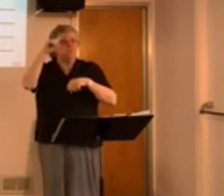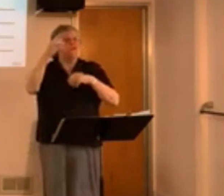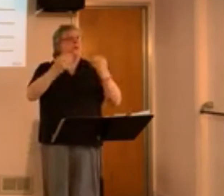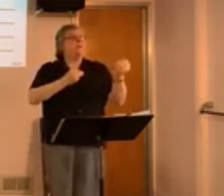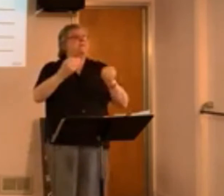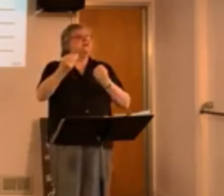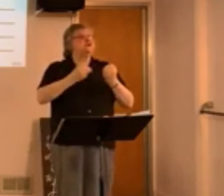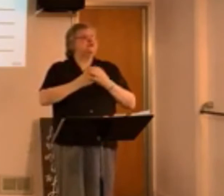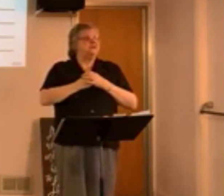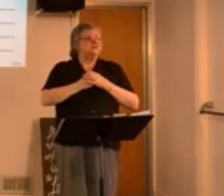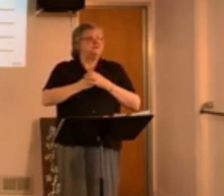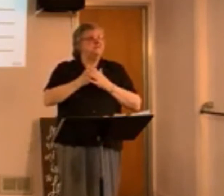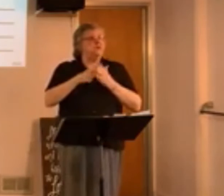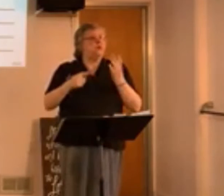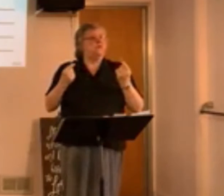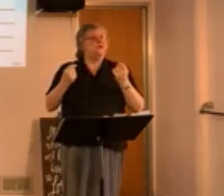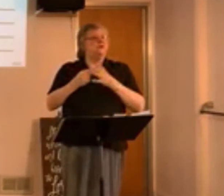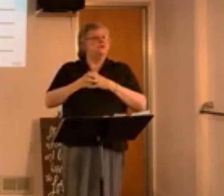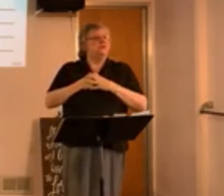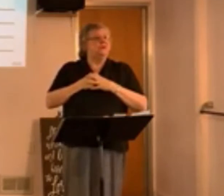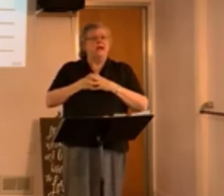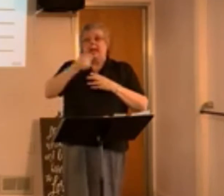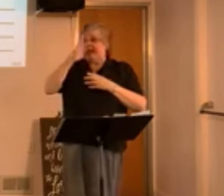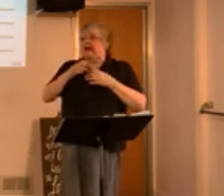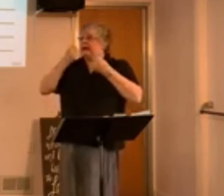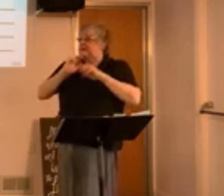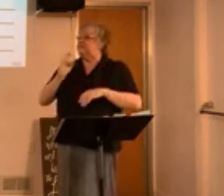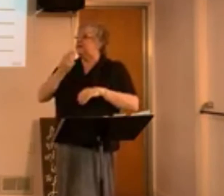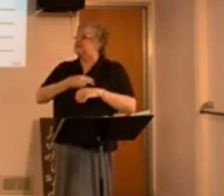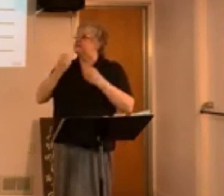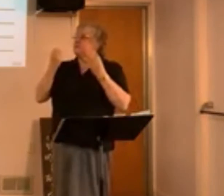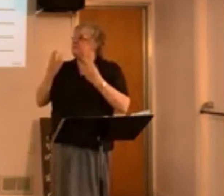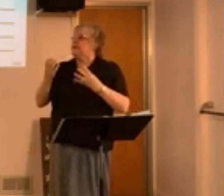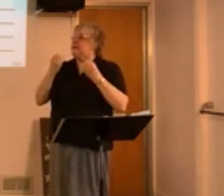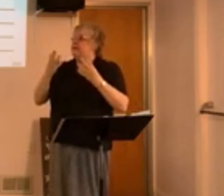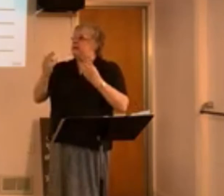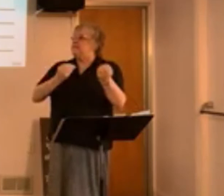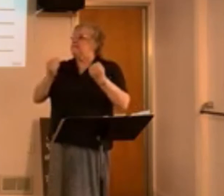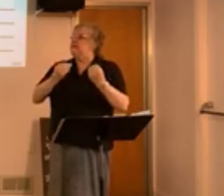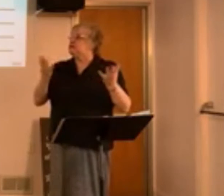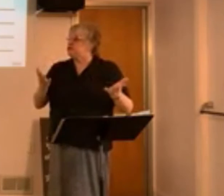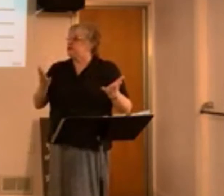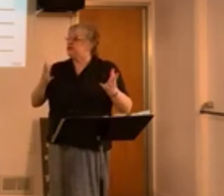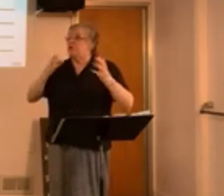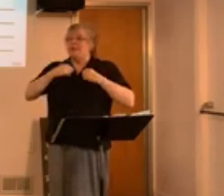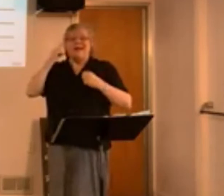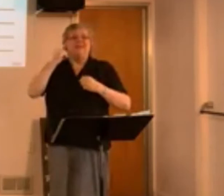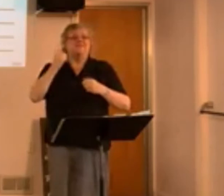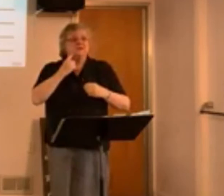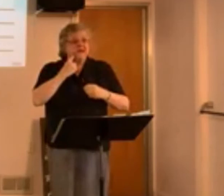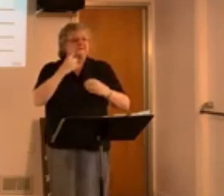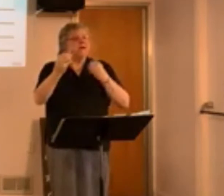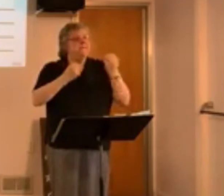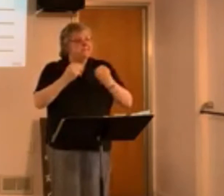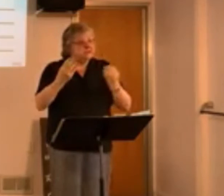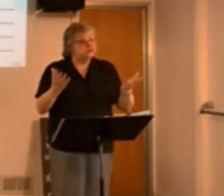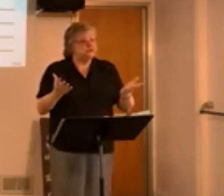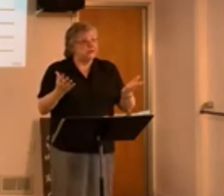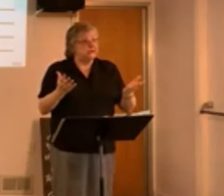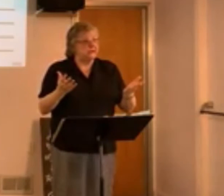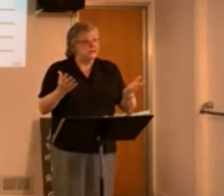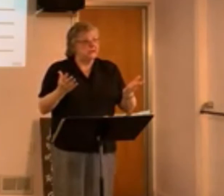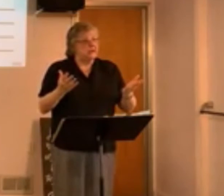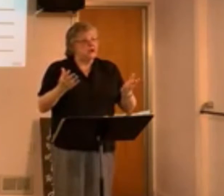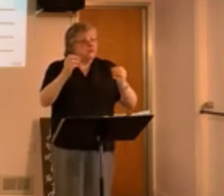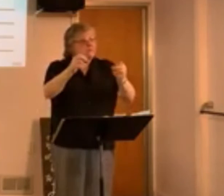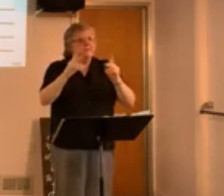ministries. And God has blessed us with many wonderful ministries. We have the deaf ministry. We've been